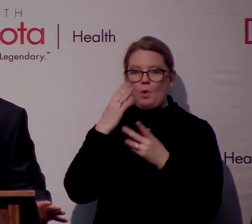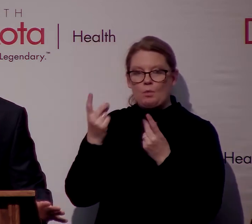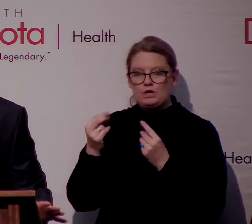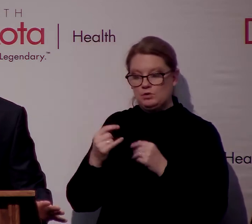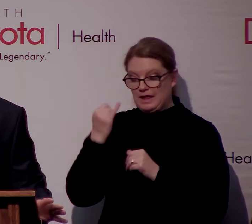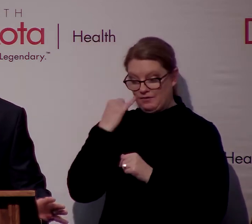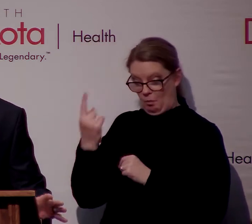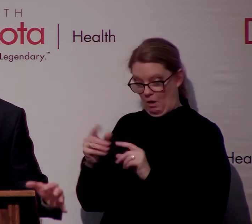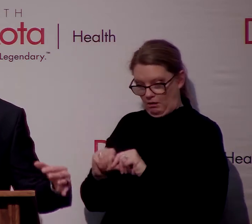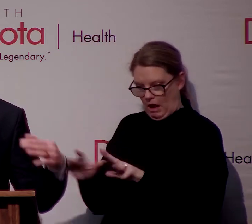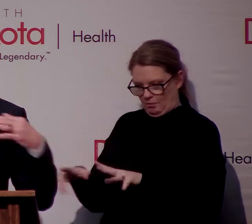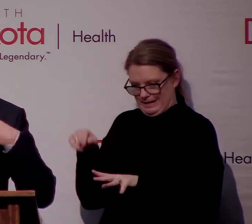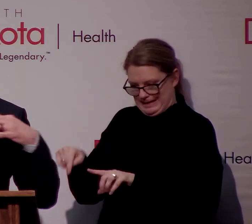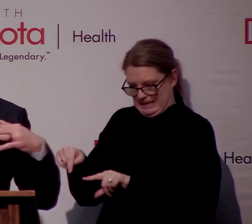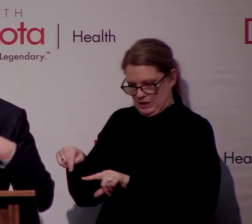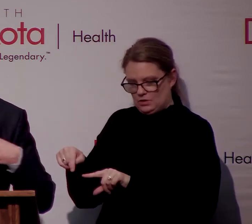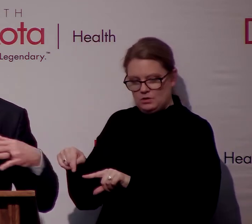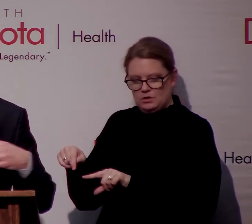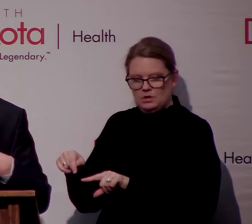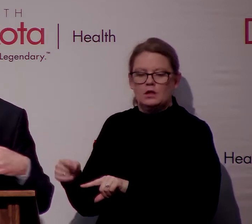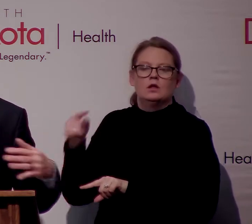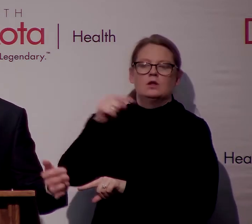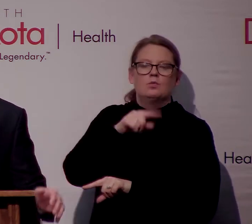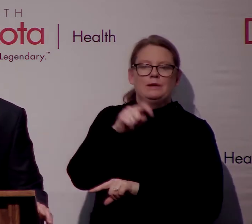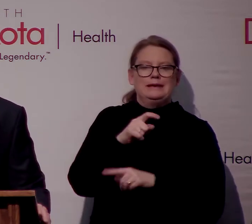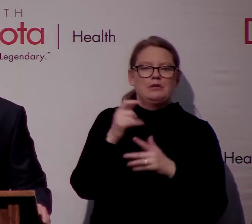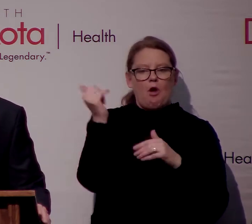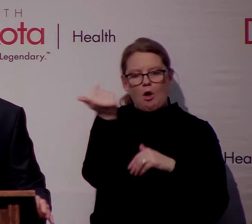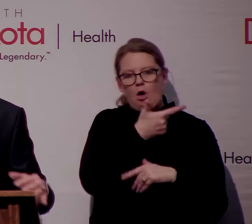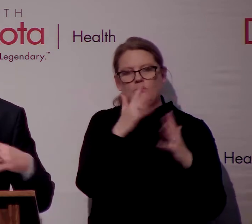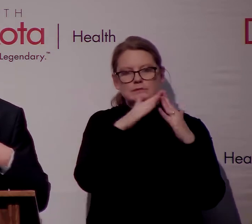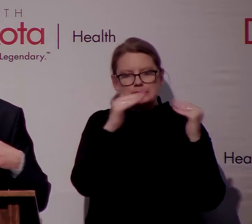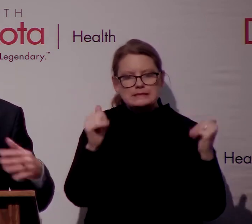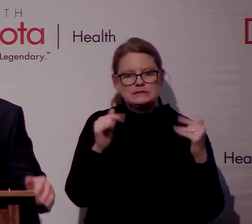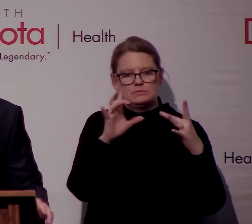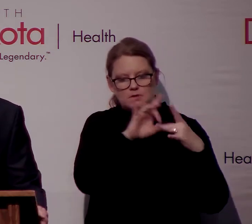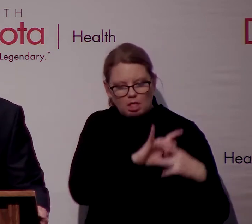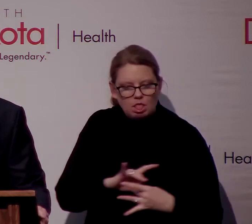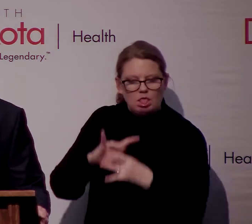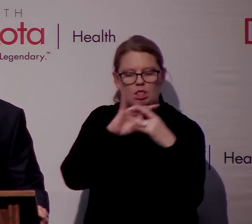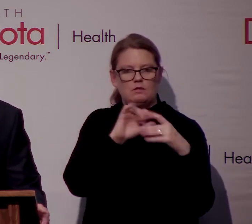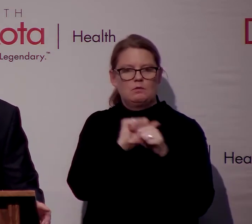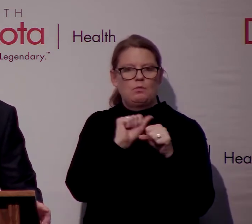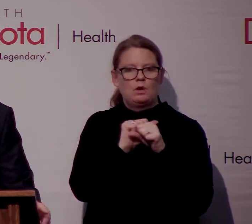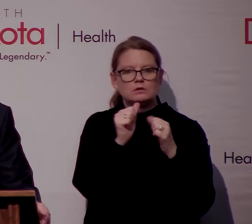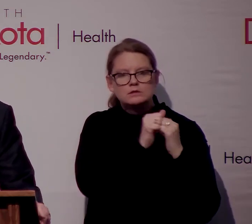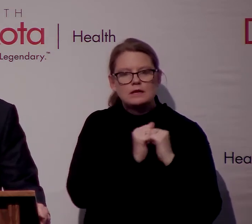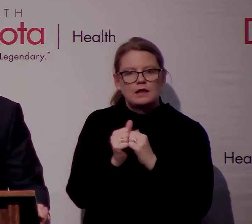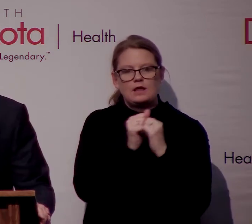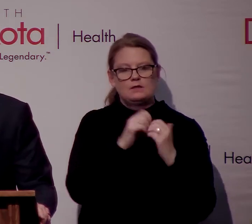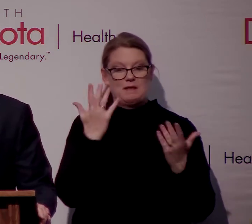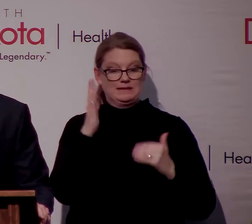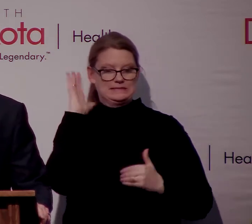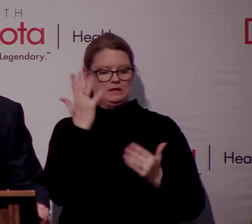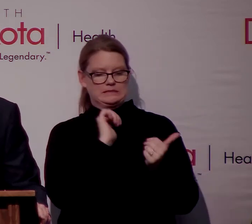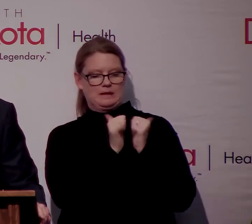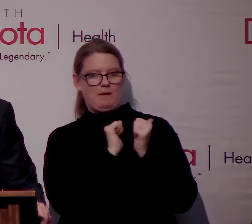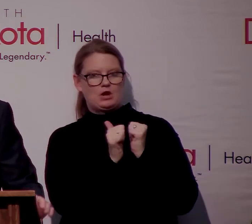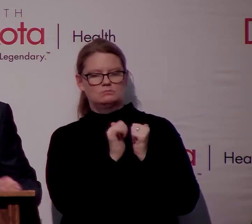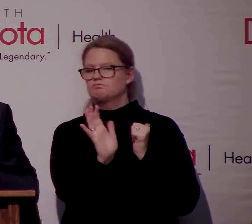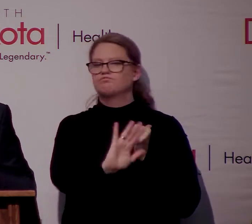another, that we need inter-system collaboration between what might have been perceived as competitors. We need